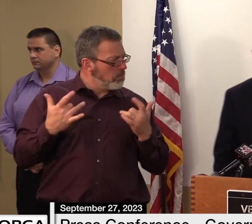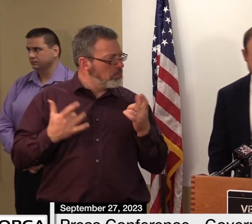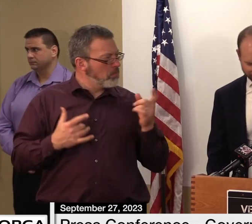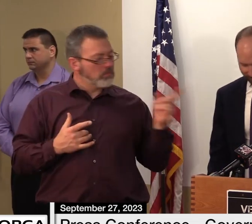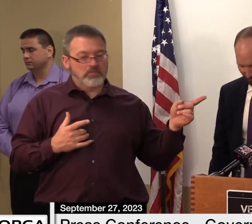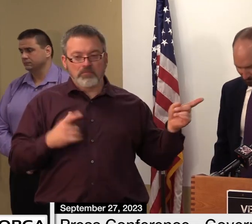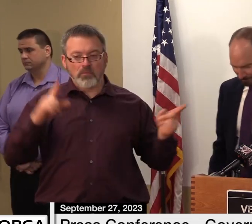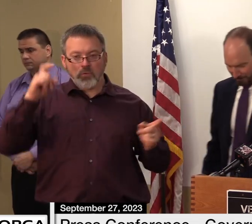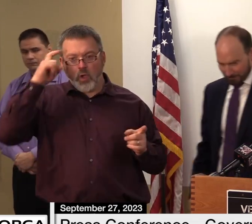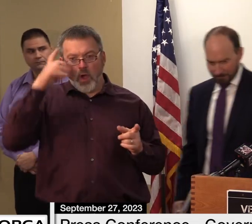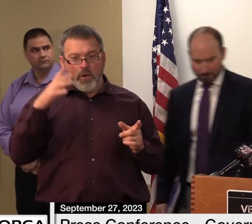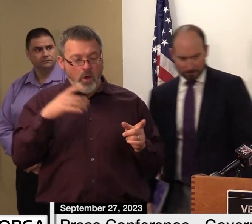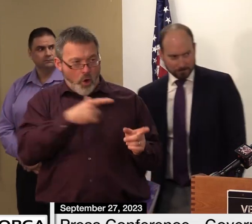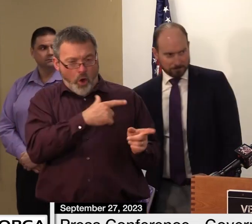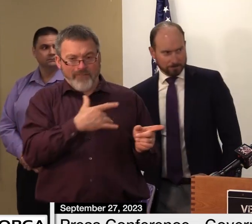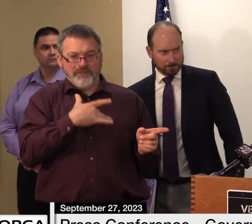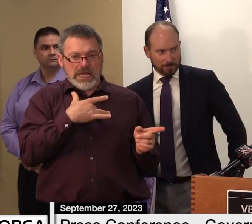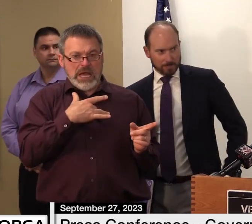HVAC workforce?